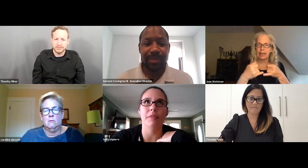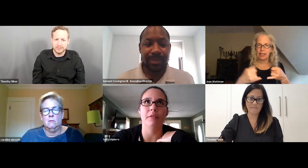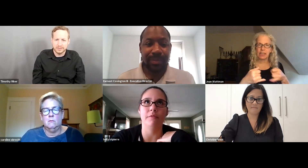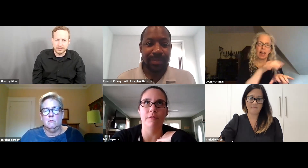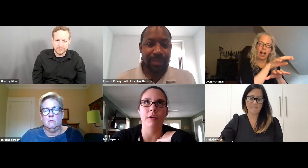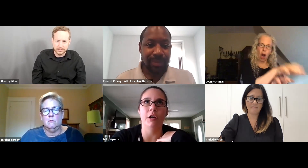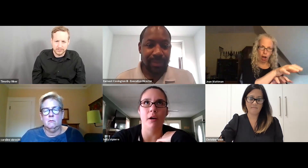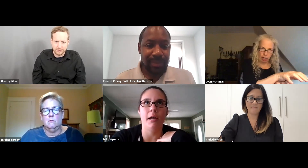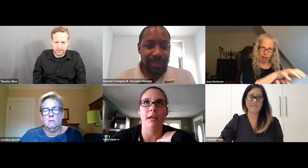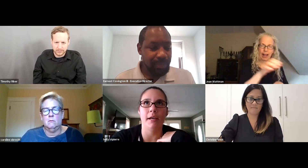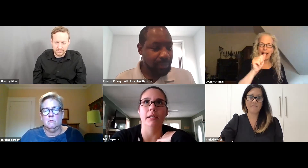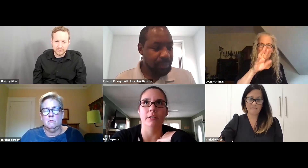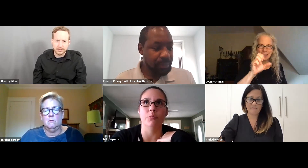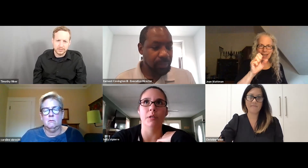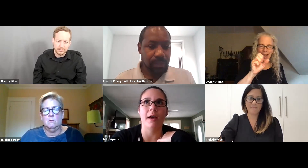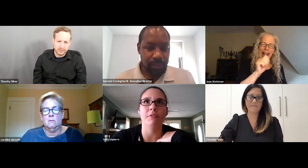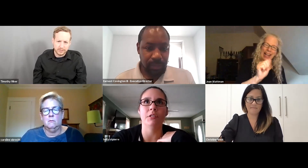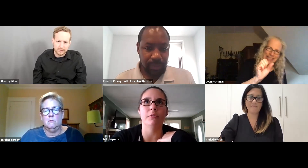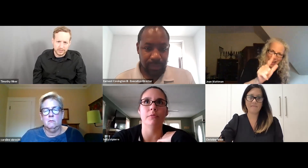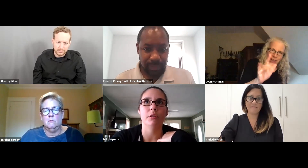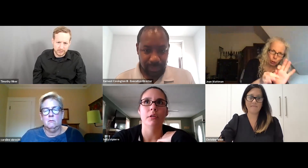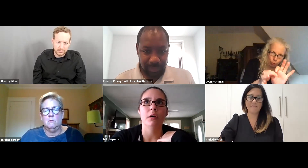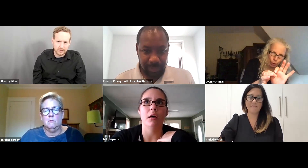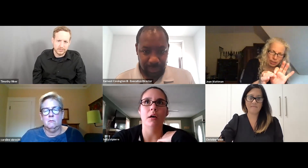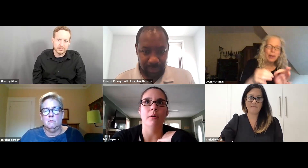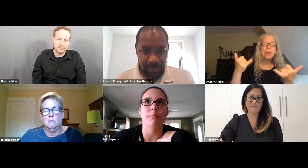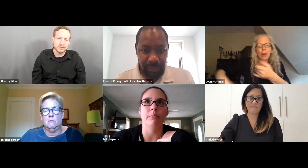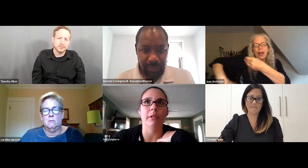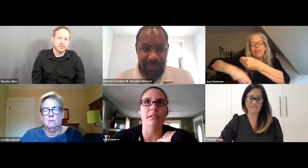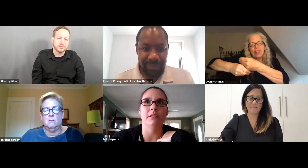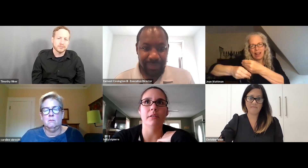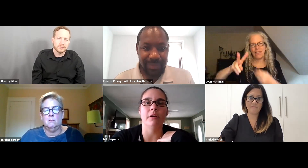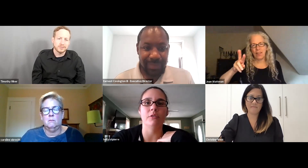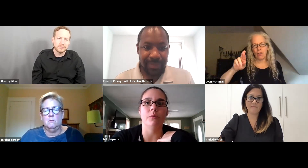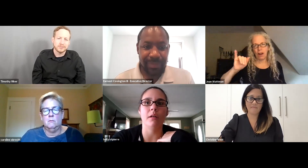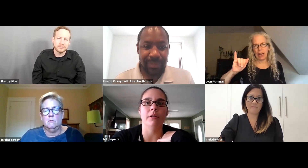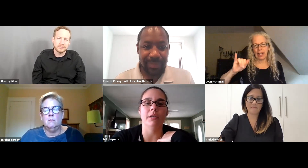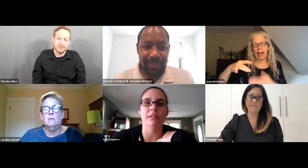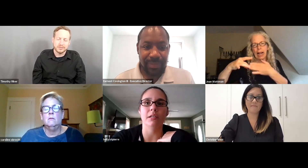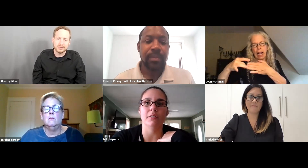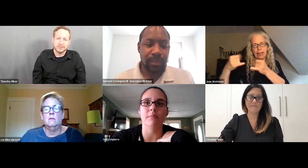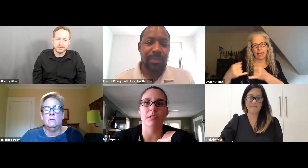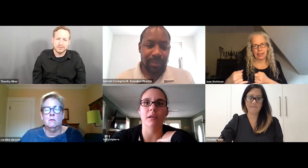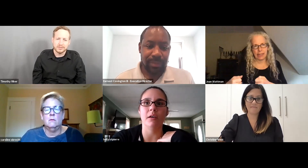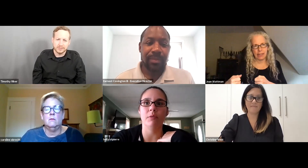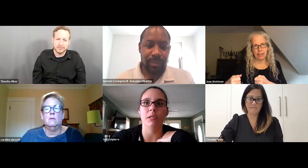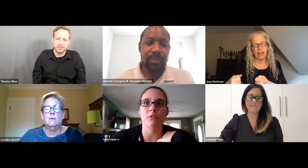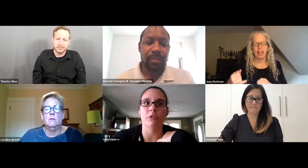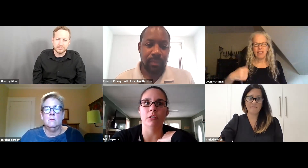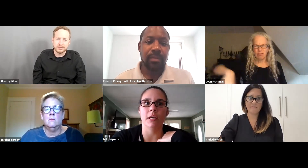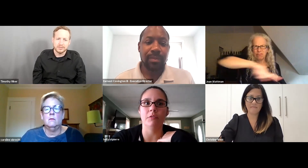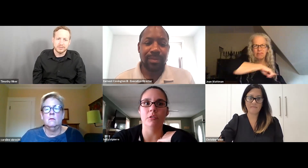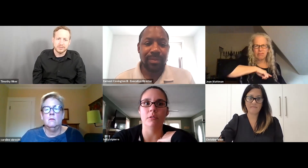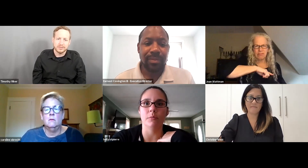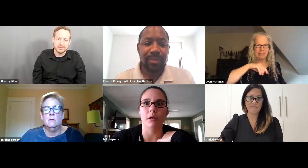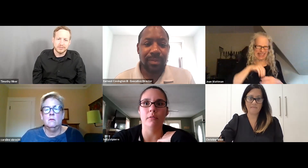ASL, but the VRI guidelines would have to be placed in there as well. And I think that's something that we